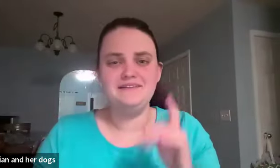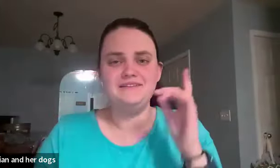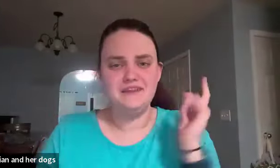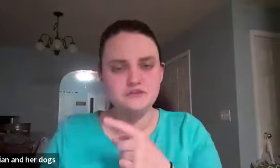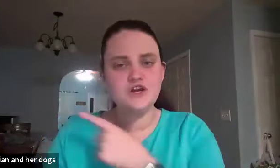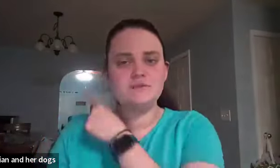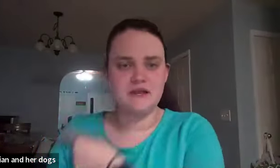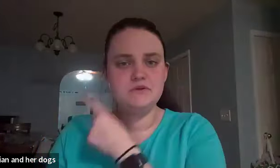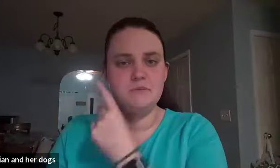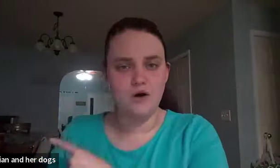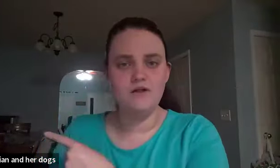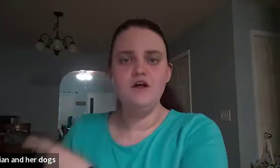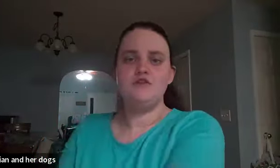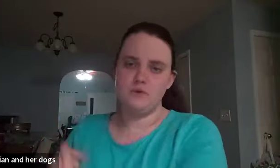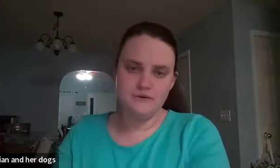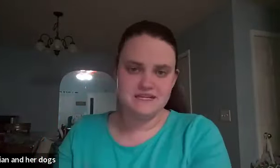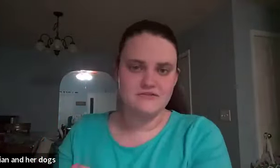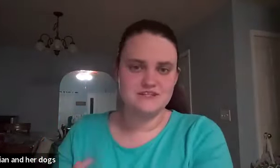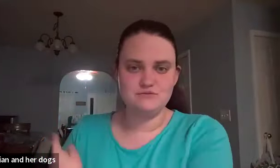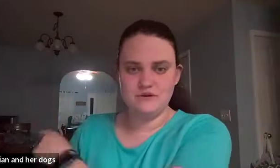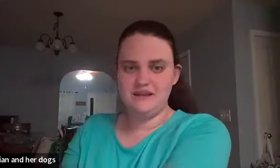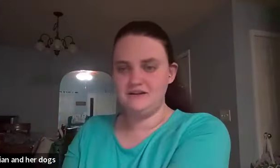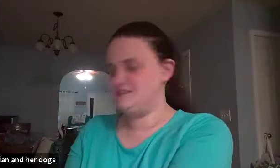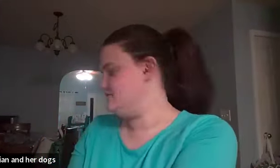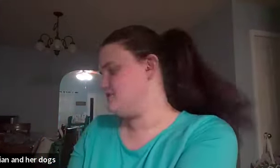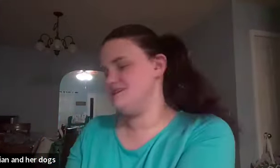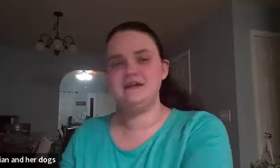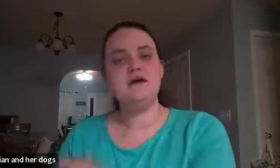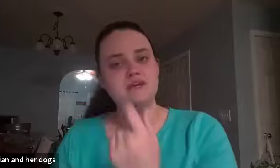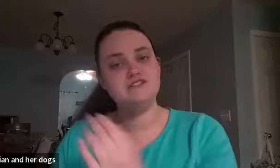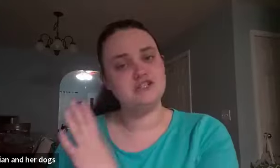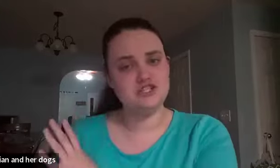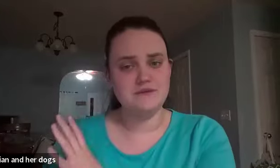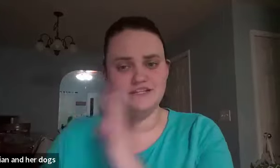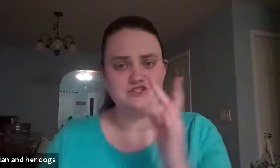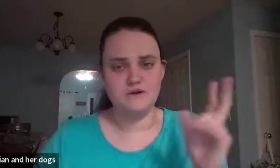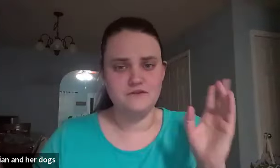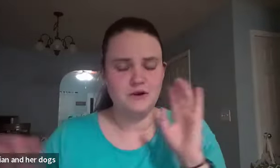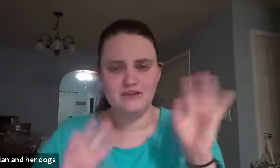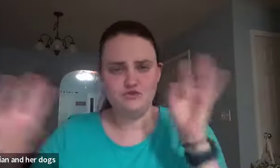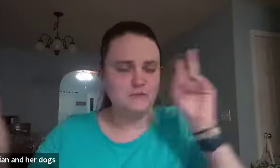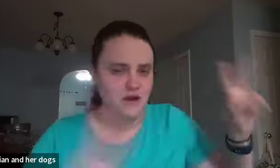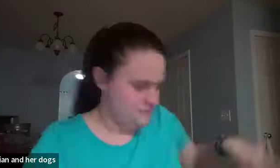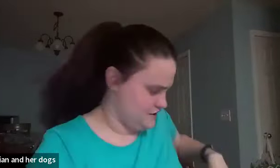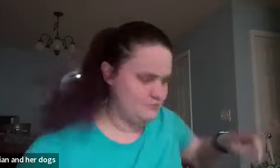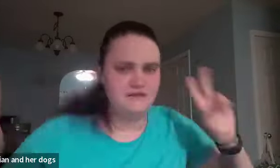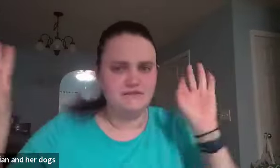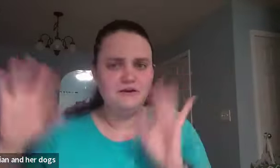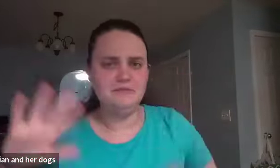Sorry. Little dog played with a ball, threw it down this here, didn't realize it. Big dog just grabbed it and stole it from her, and it threw me off. They are being